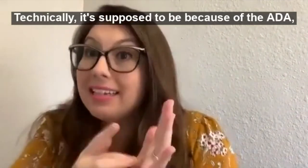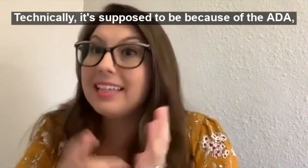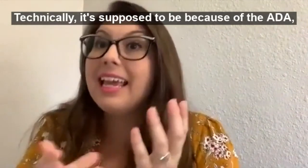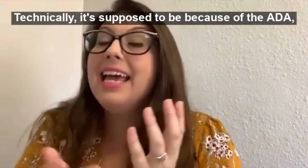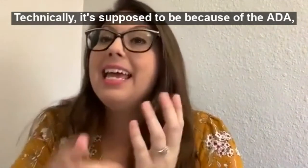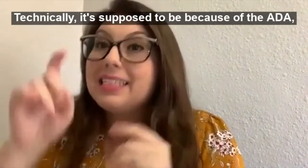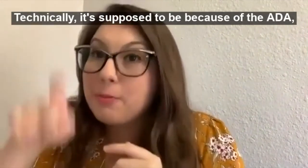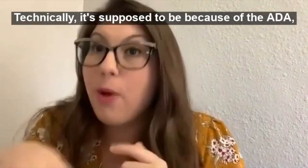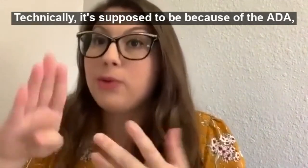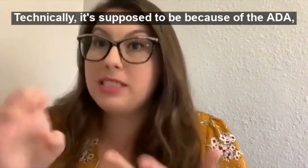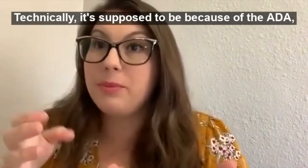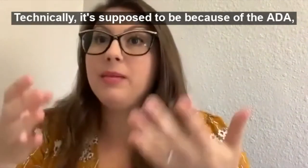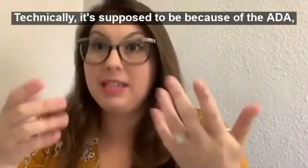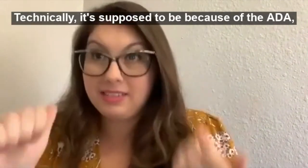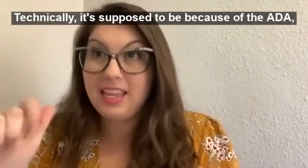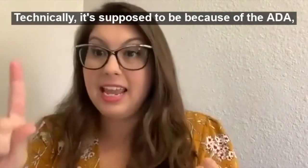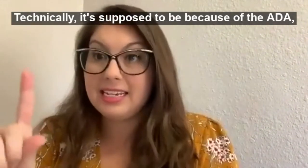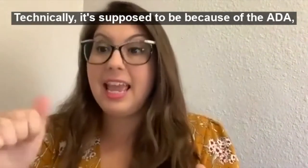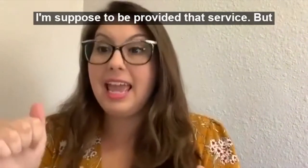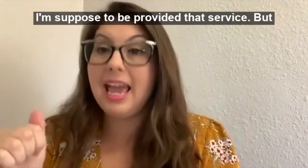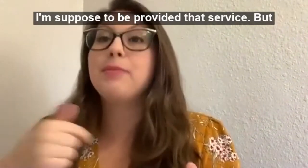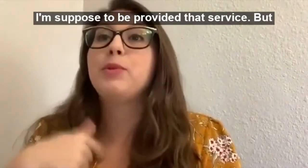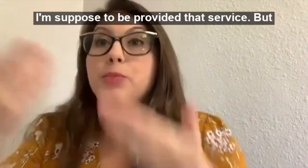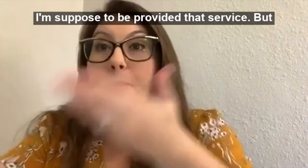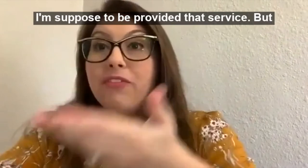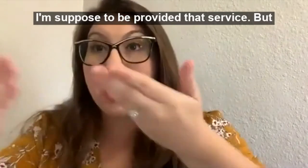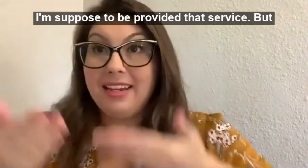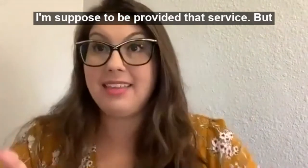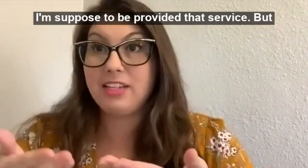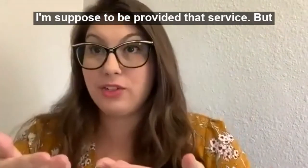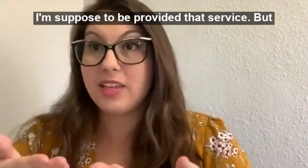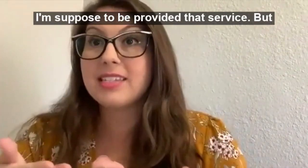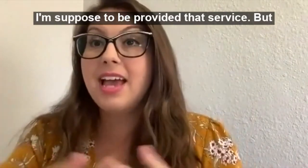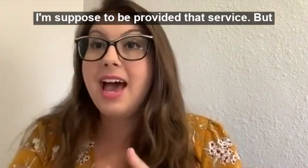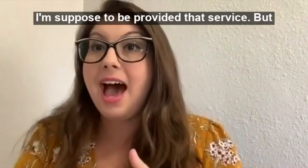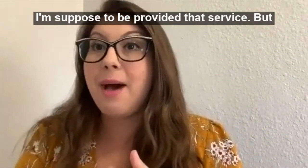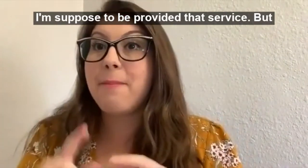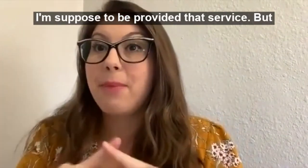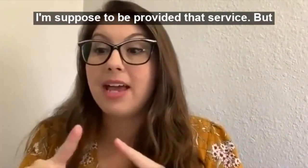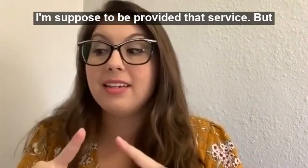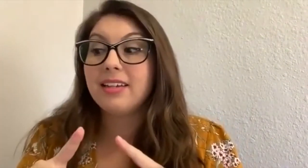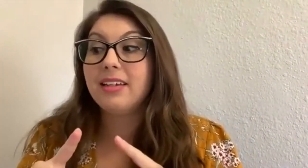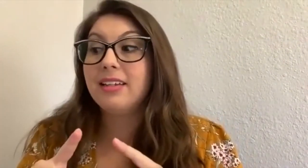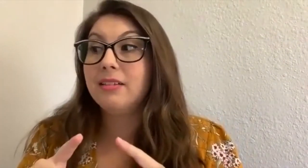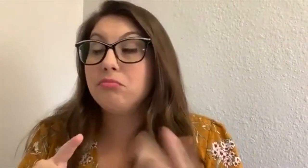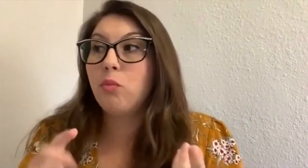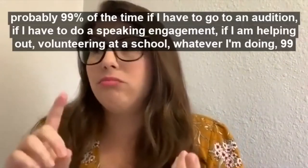technically, it's supposed to be, because of the ADA, I'm supposed to be provided that service. But